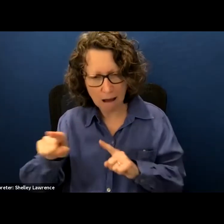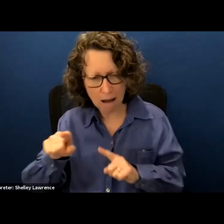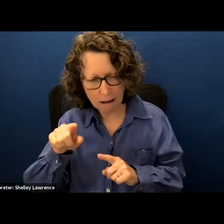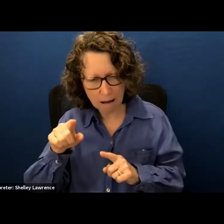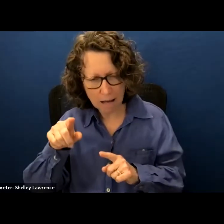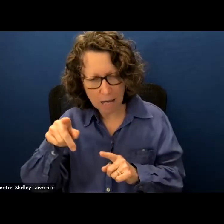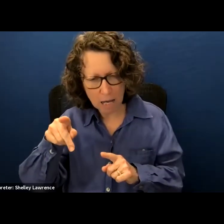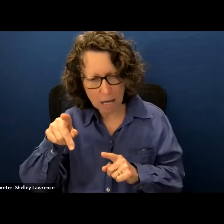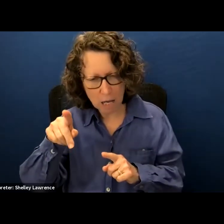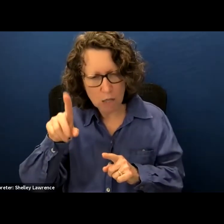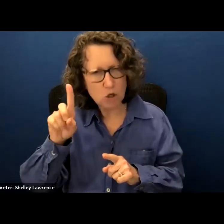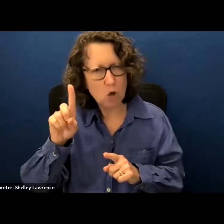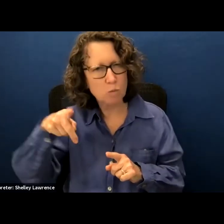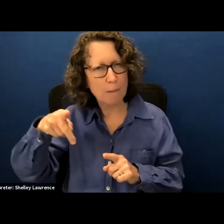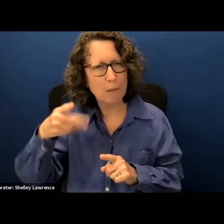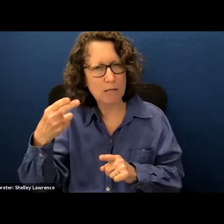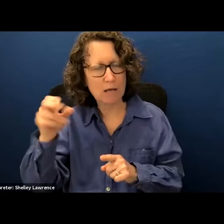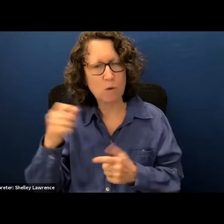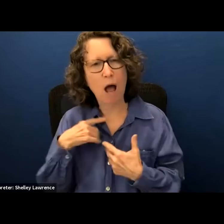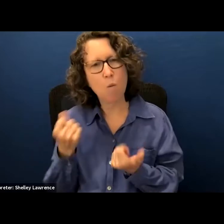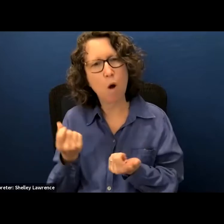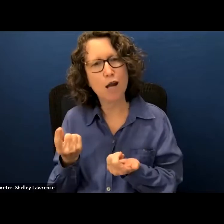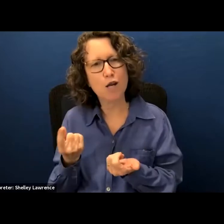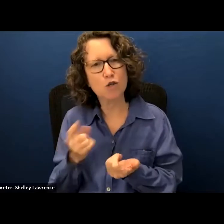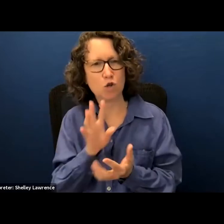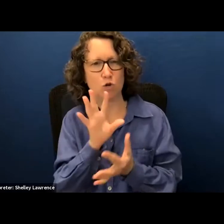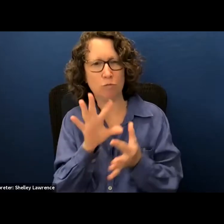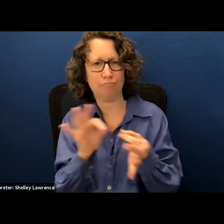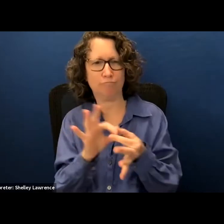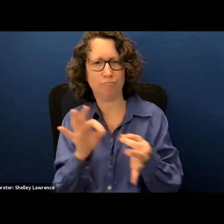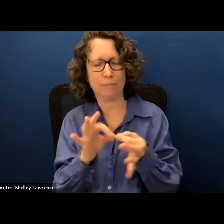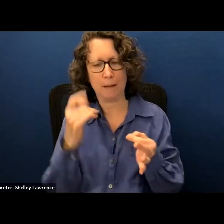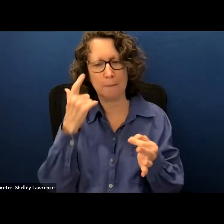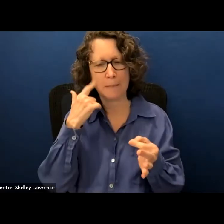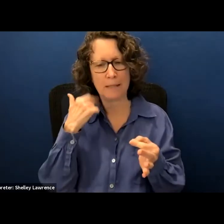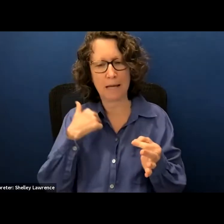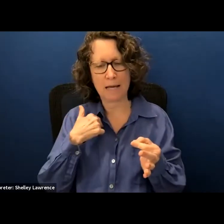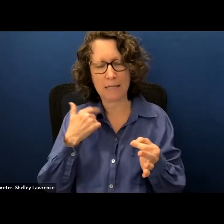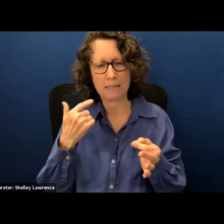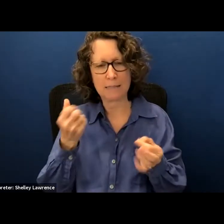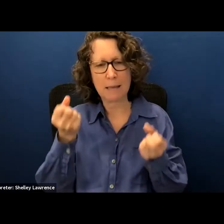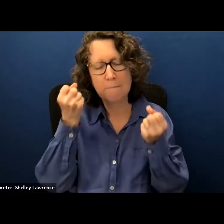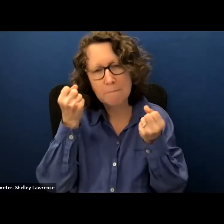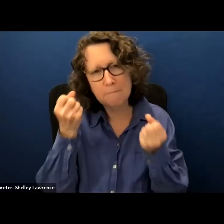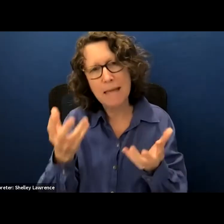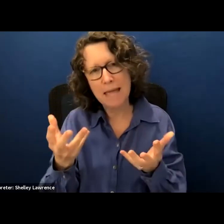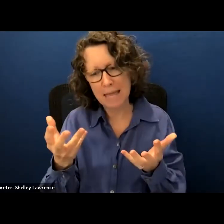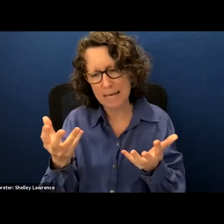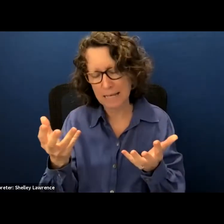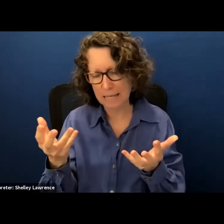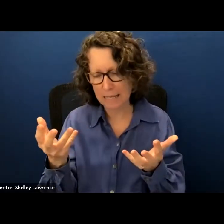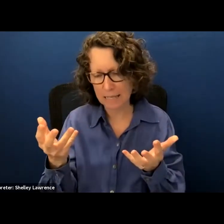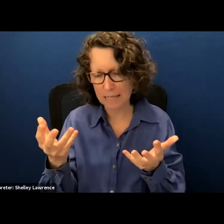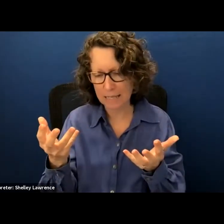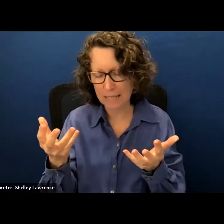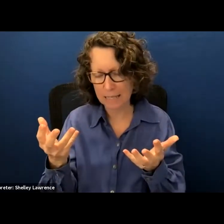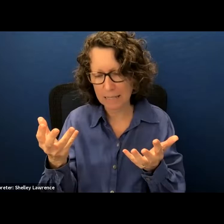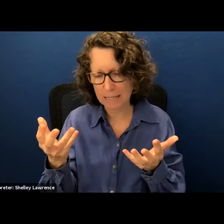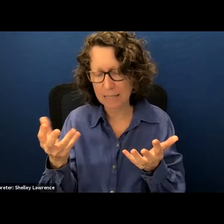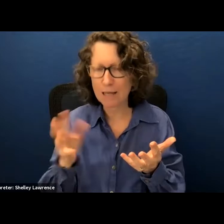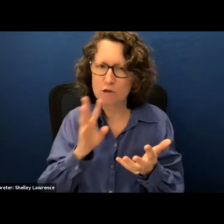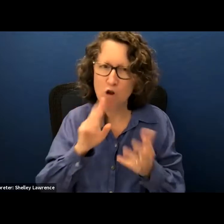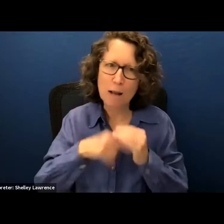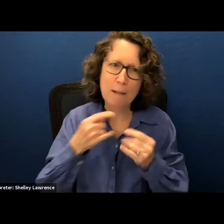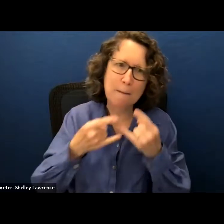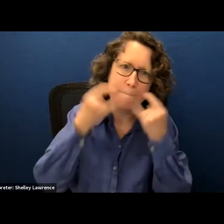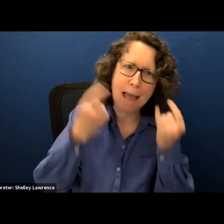School, and I just wanted to come on because I know there's been like a lot of talk regarding like the